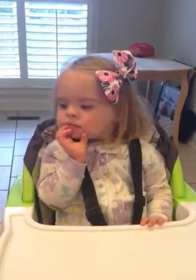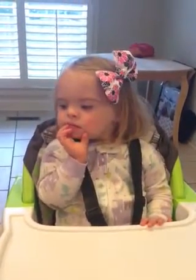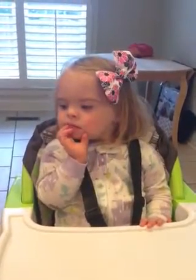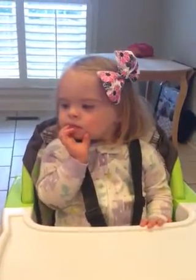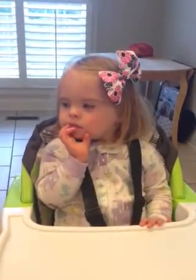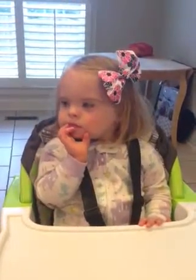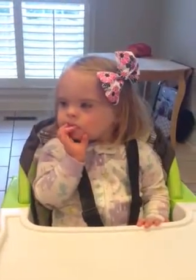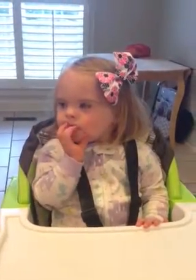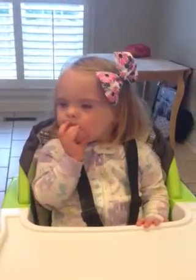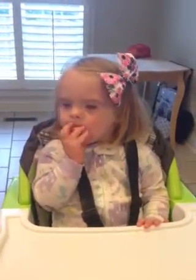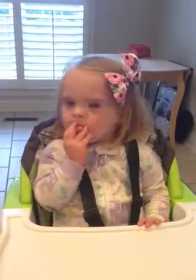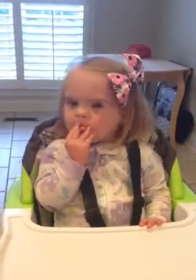Lila, say sun.